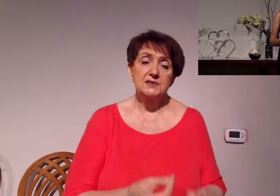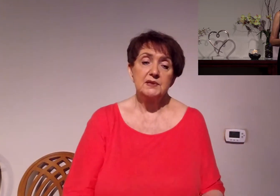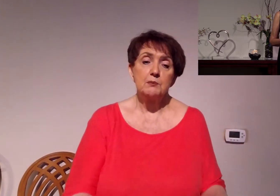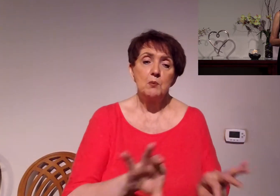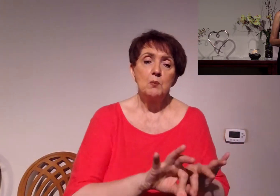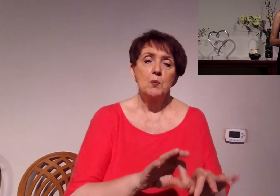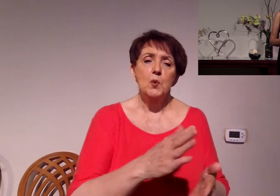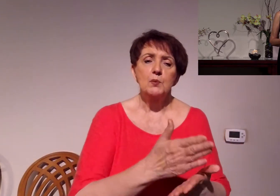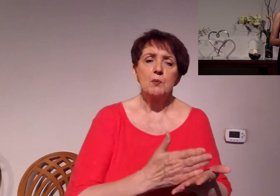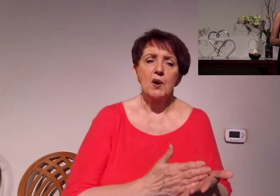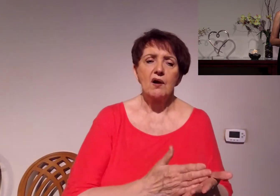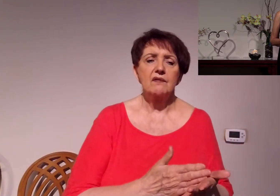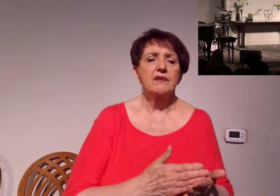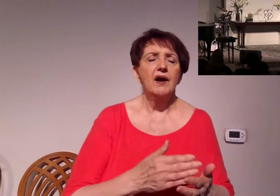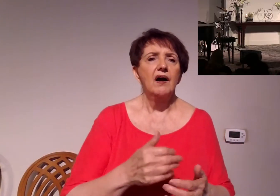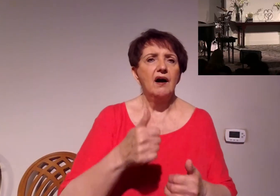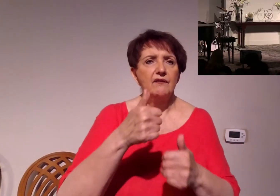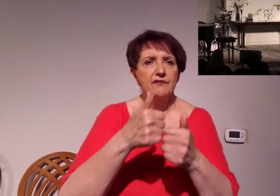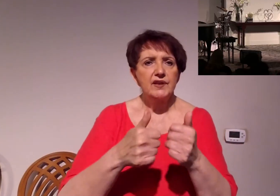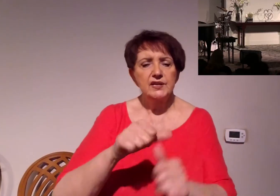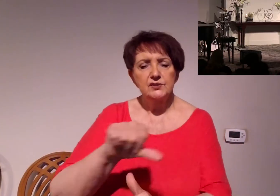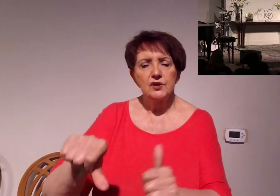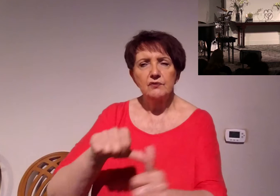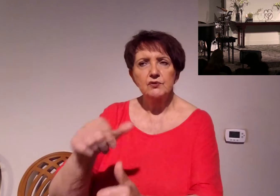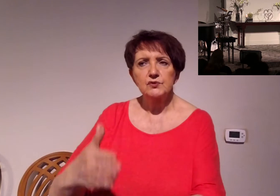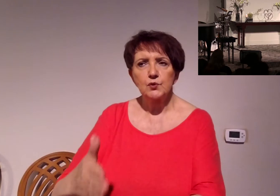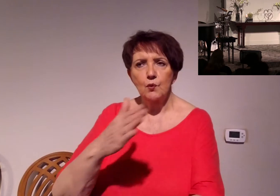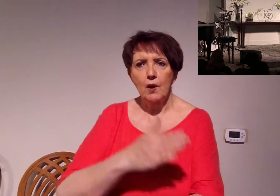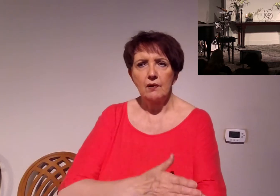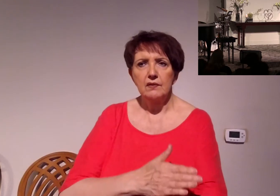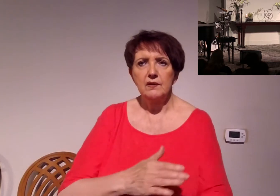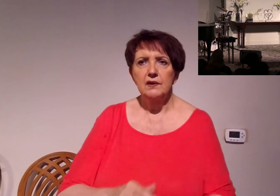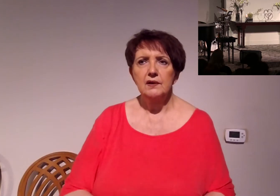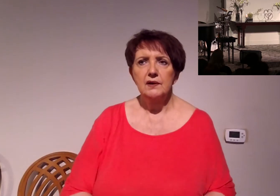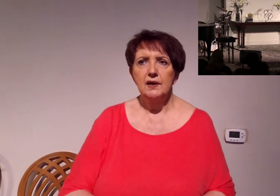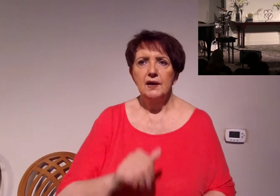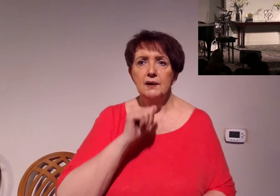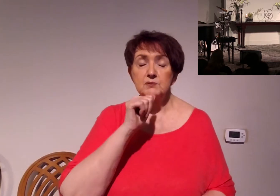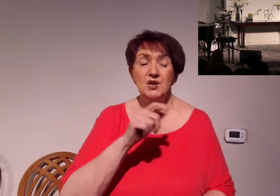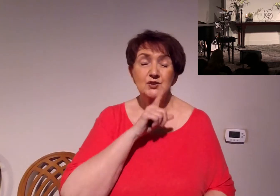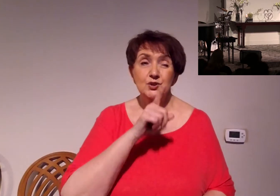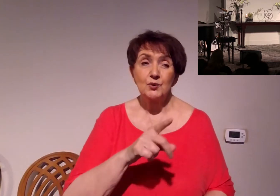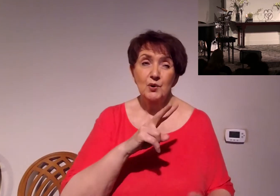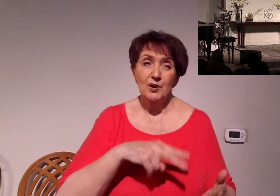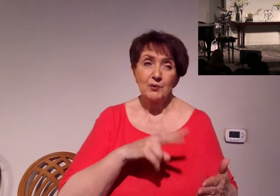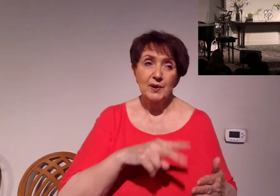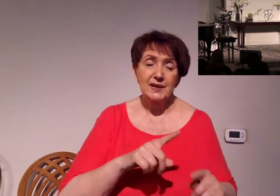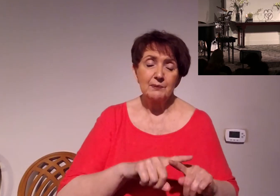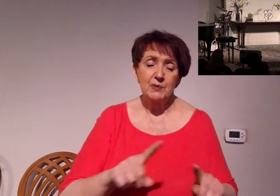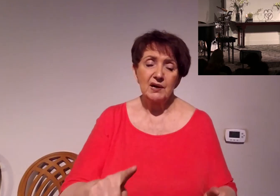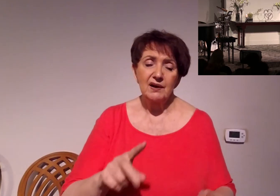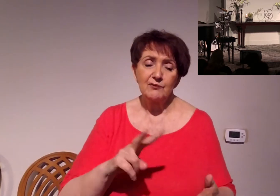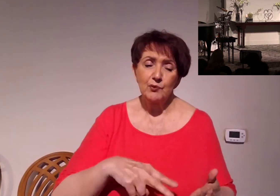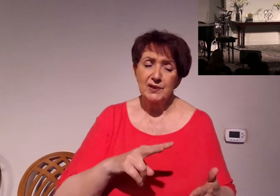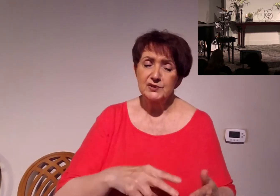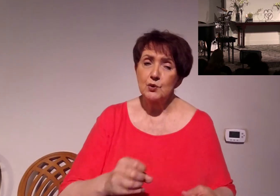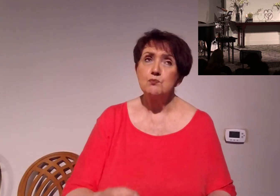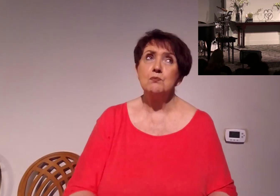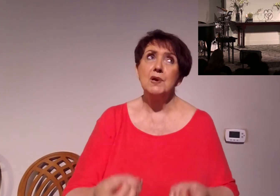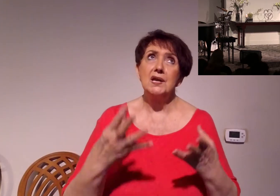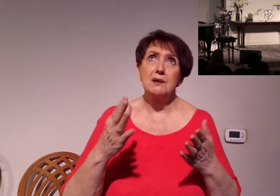grow. So I'm actually not sure where I read this recently. I've been reading so many